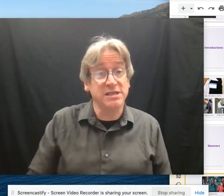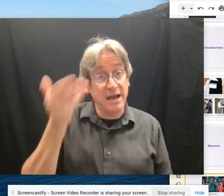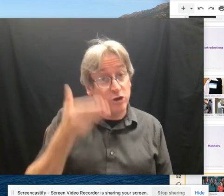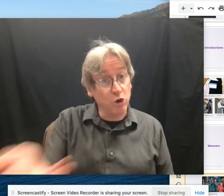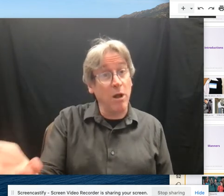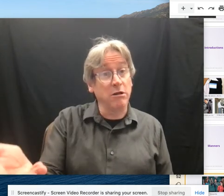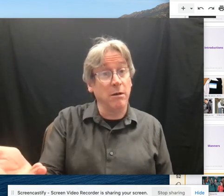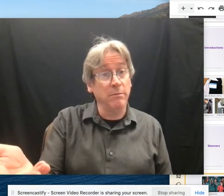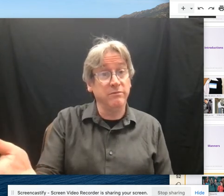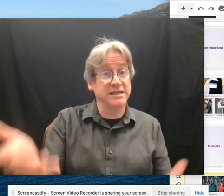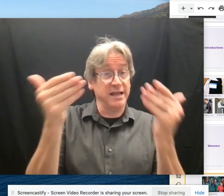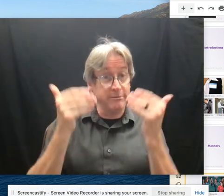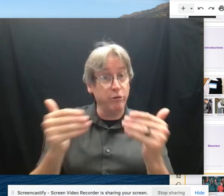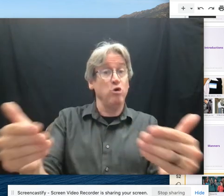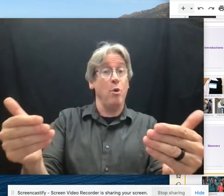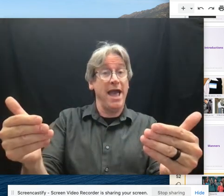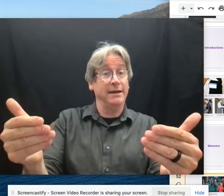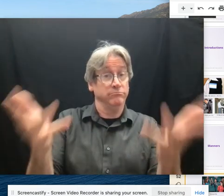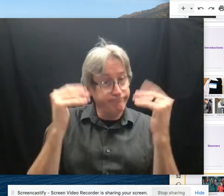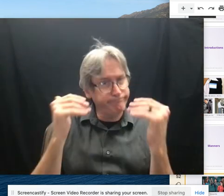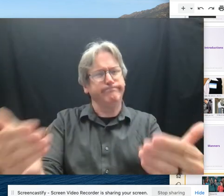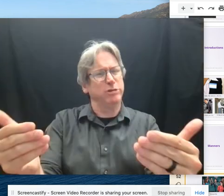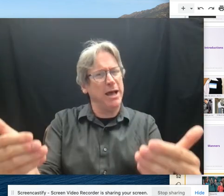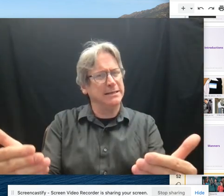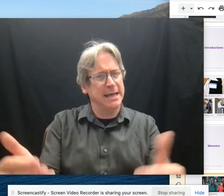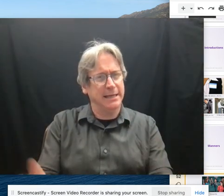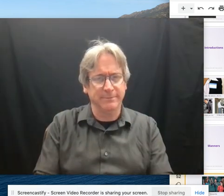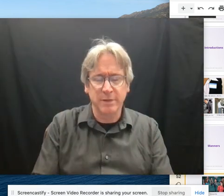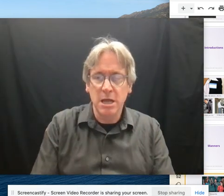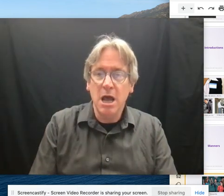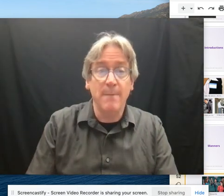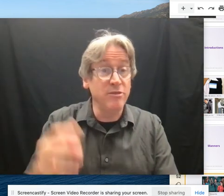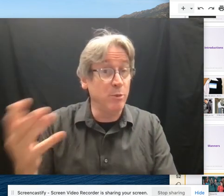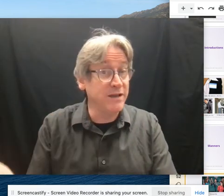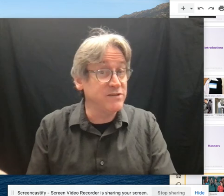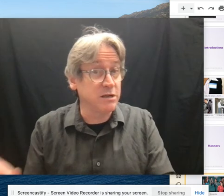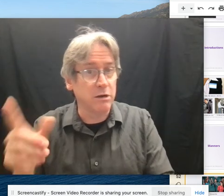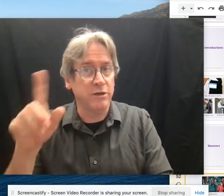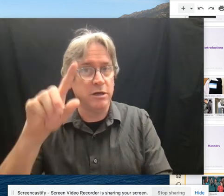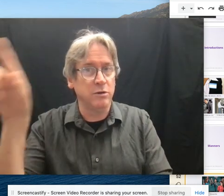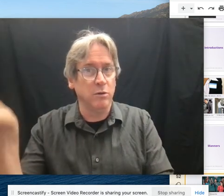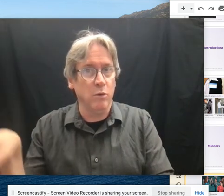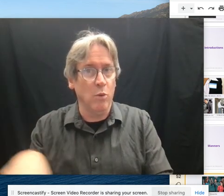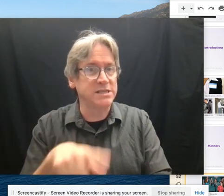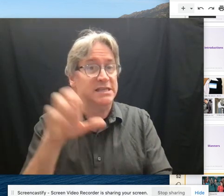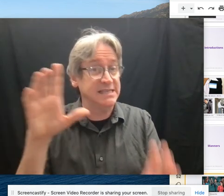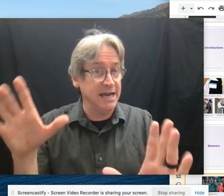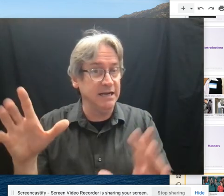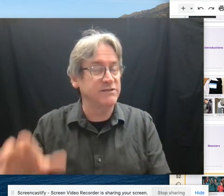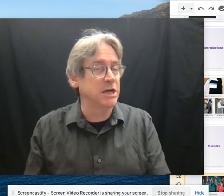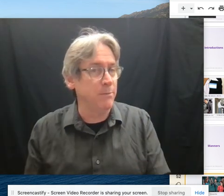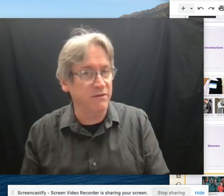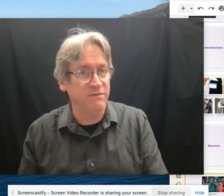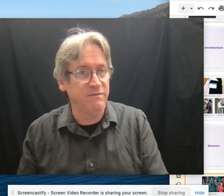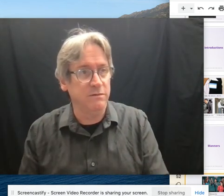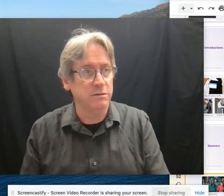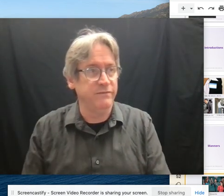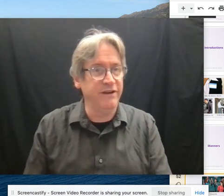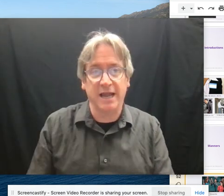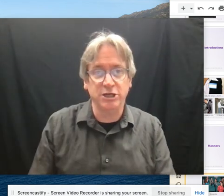people will sign you're welcome that's like, oh, go ahead and take it. The book gives what's the sign gives a couple